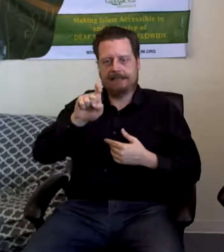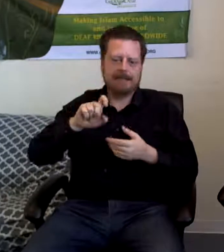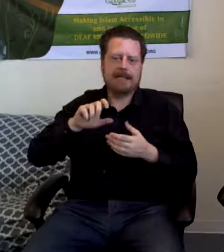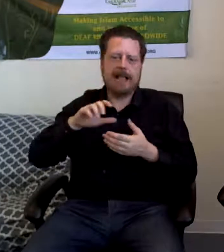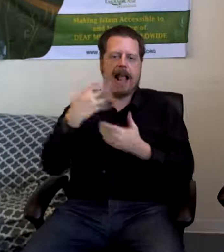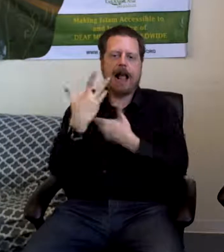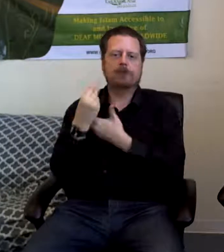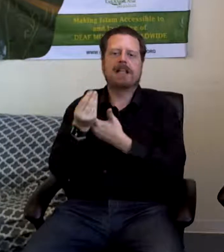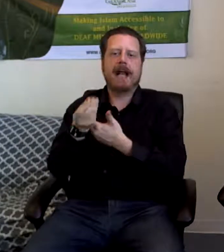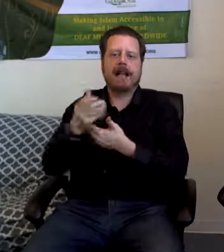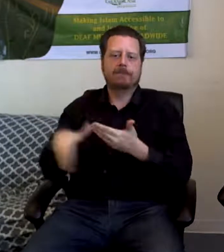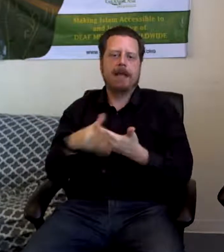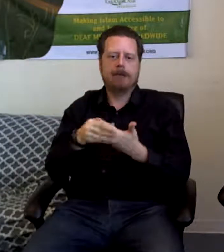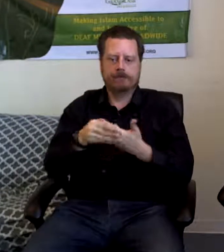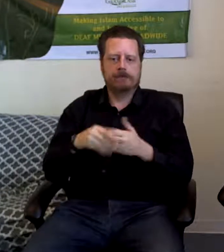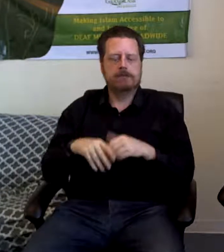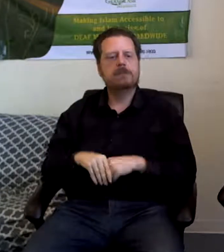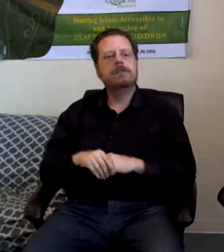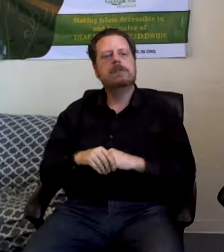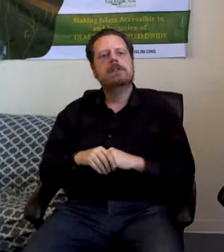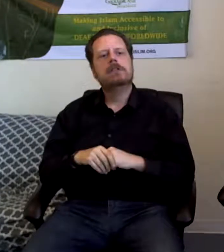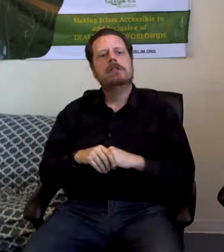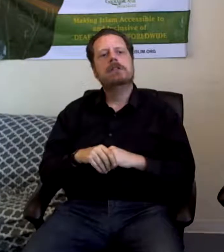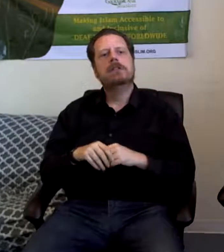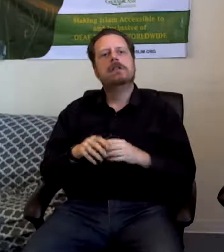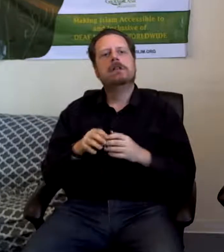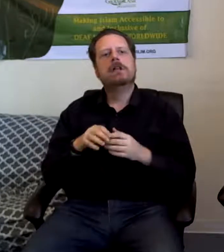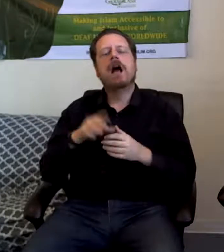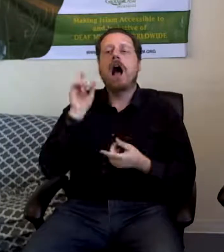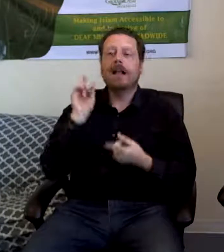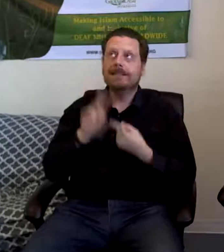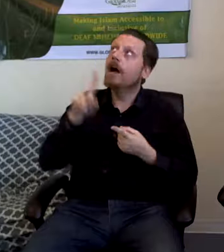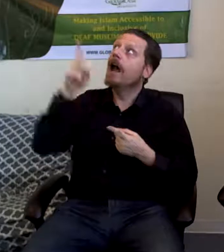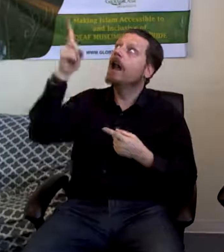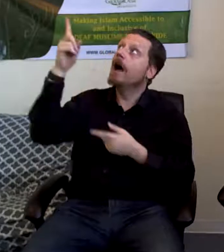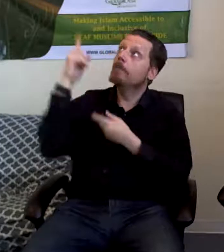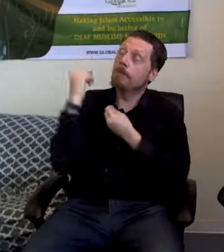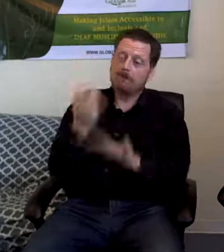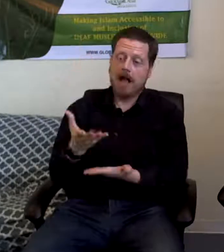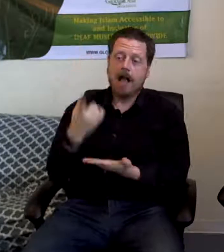Until when? The ayah says, until Allah provides for them.